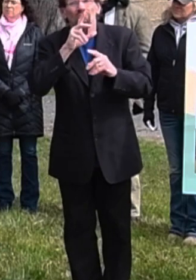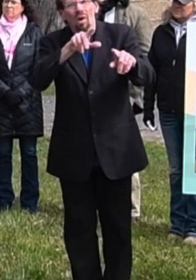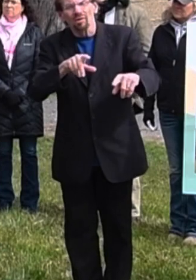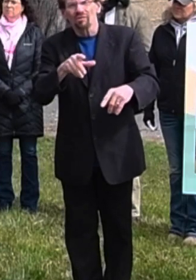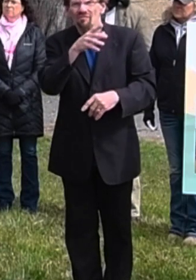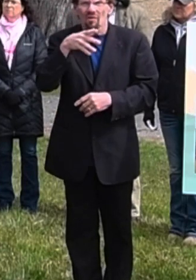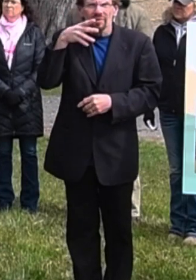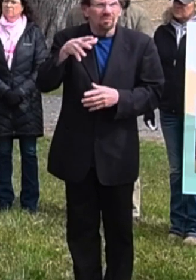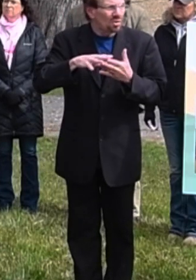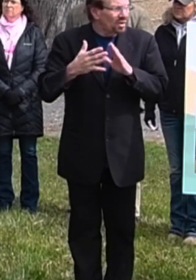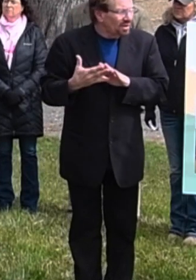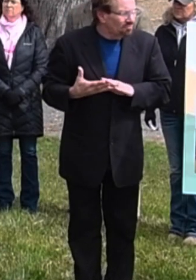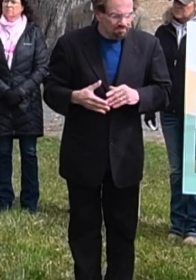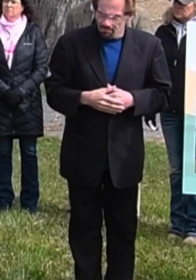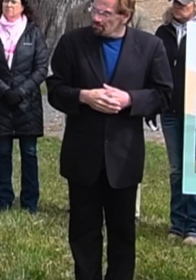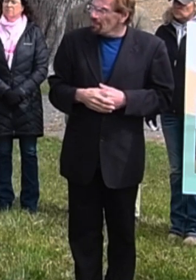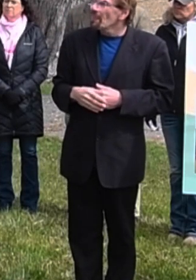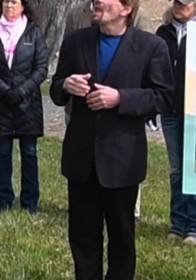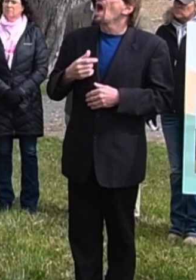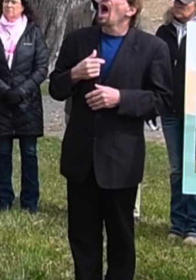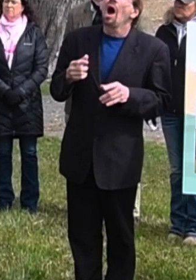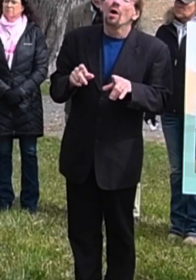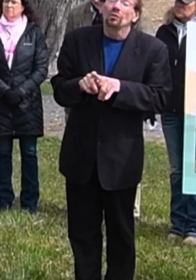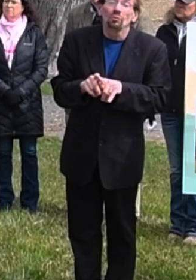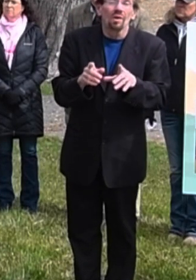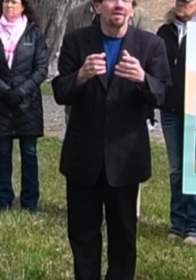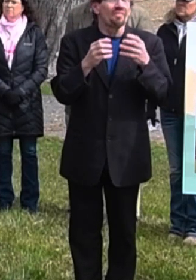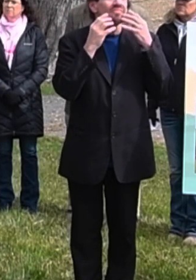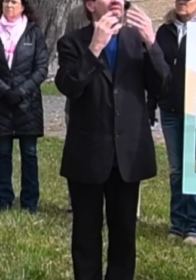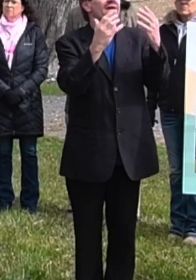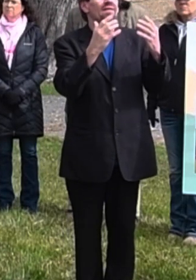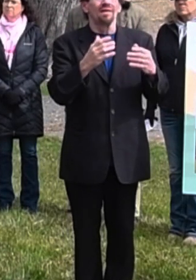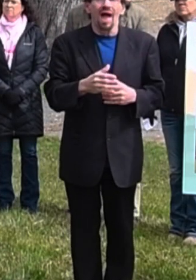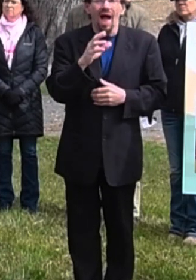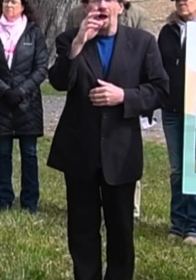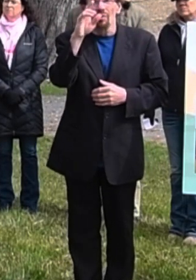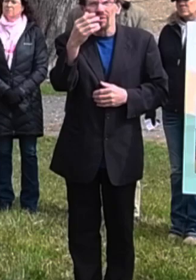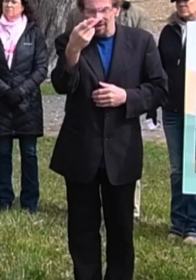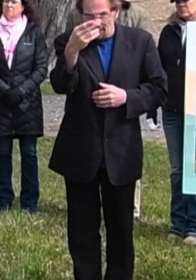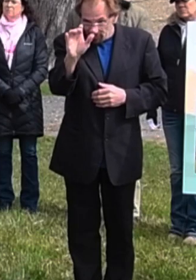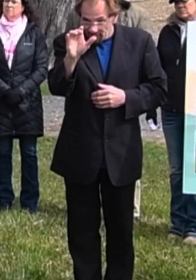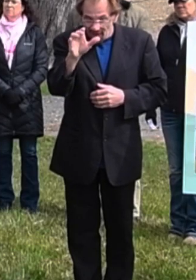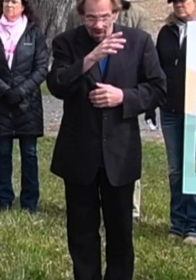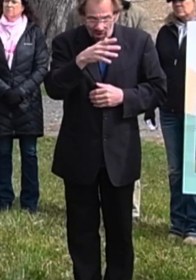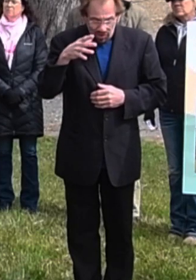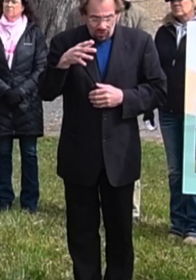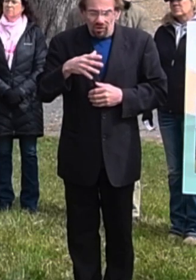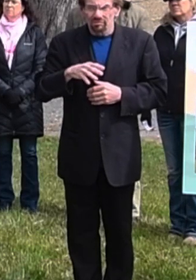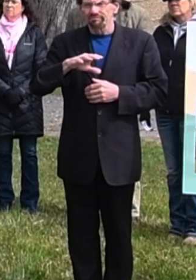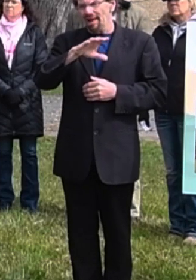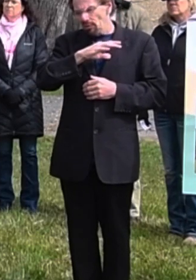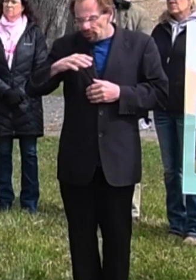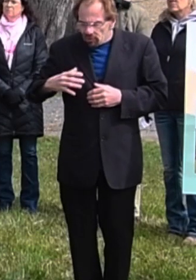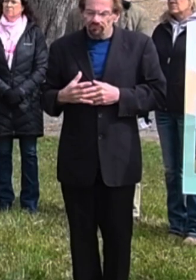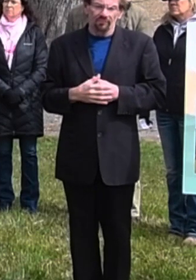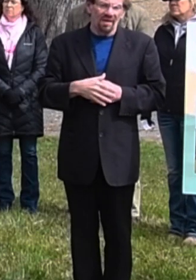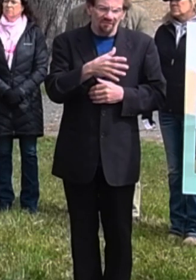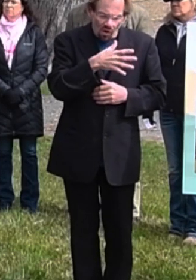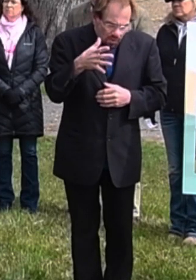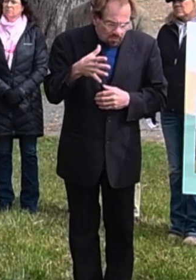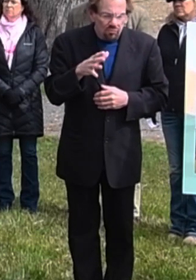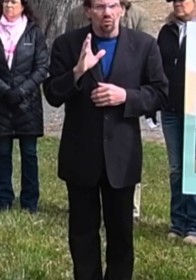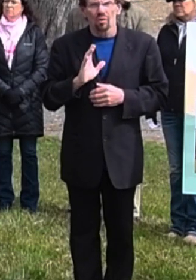community. I would also like to thank the Howard County agricultural community, the Howard County Council, Howard County Farm